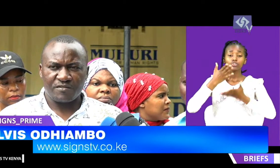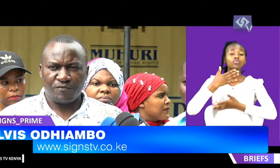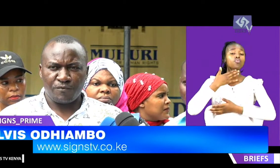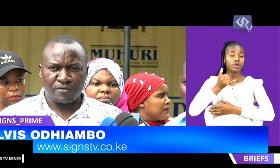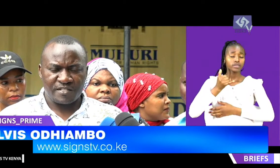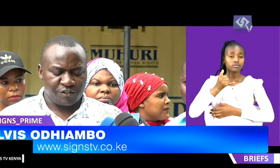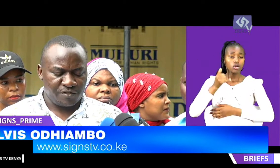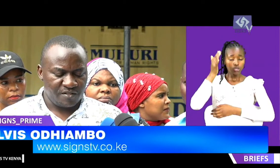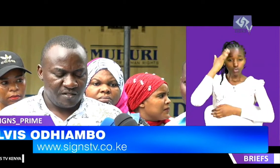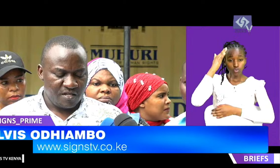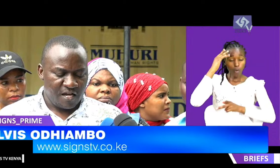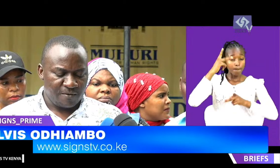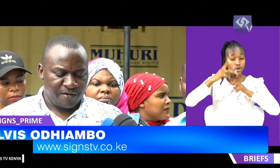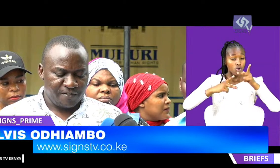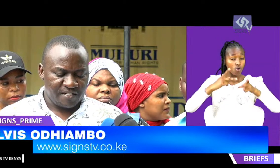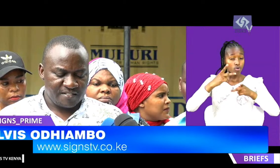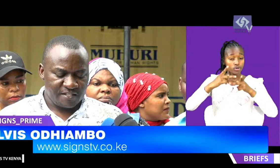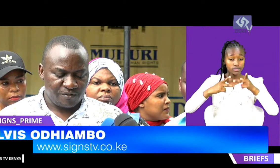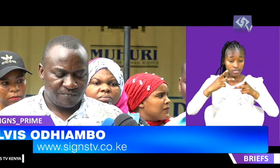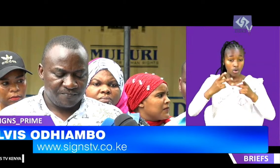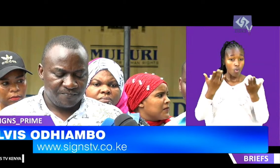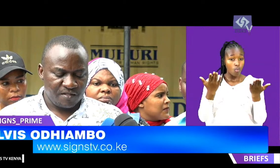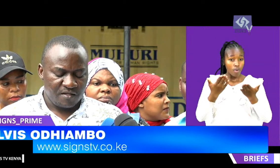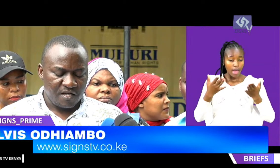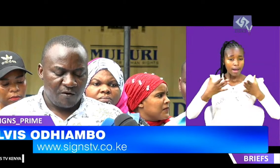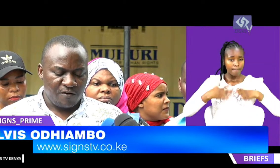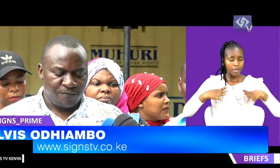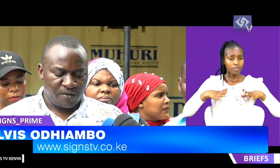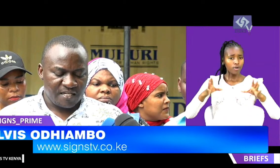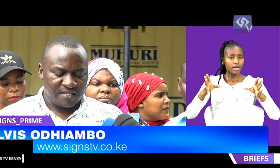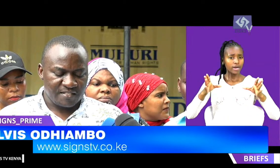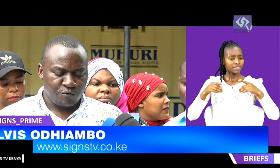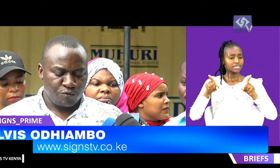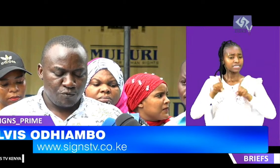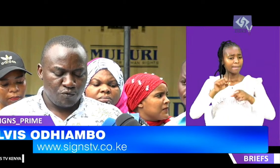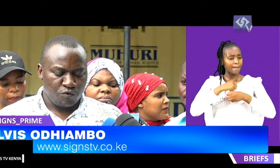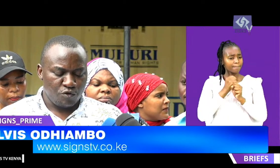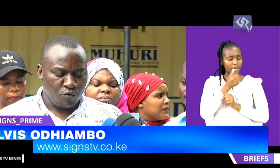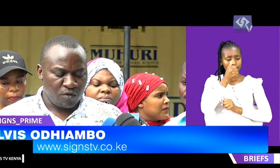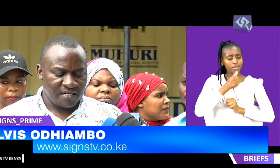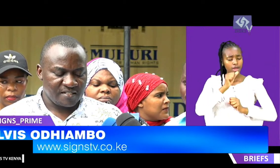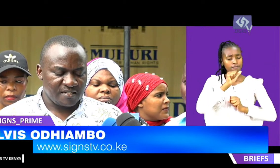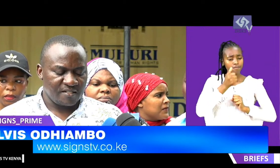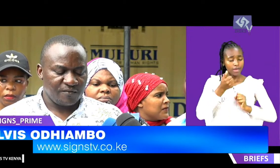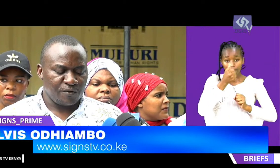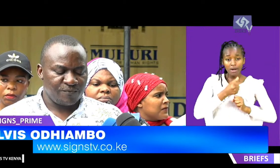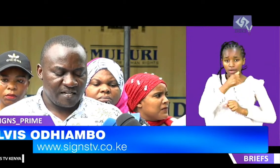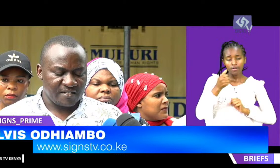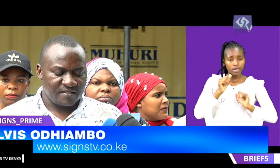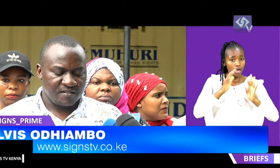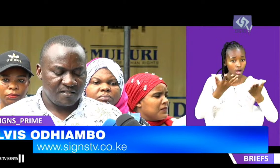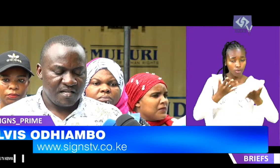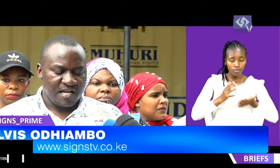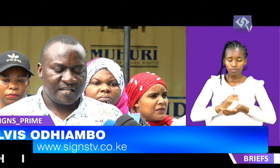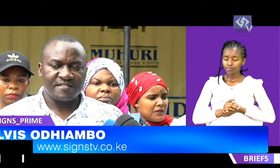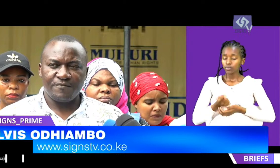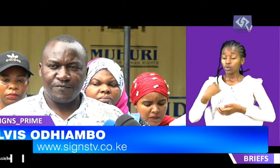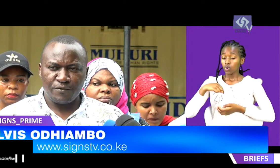of concession and privatization. Our focus is to look at those facts against the views